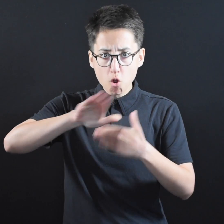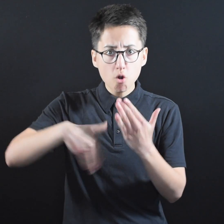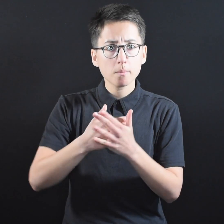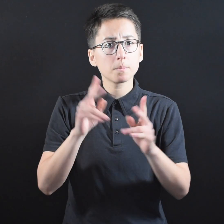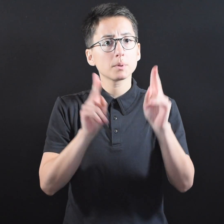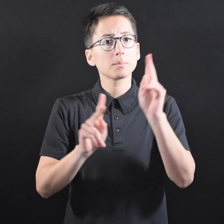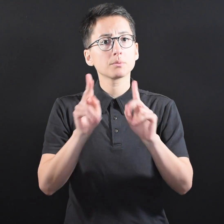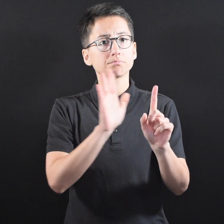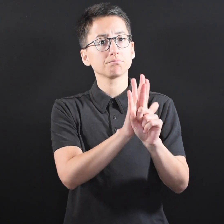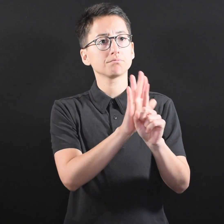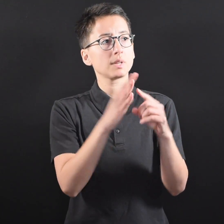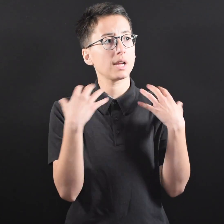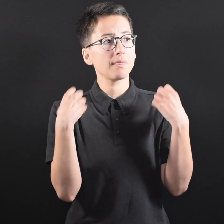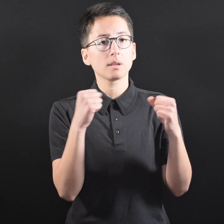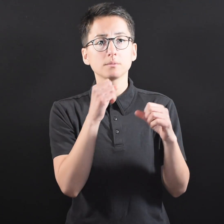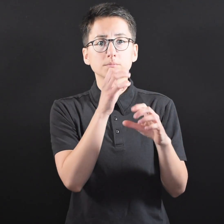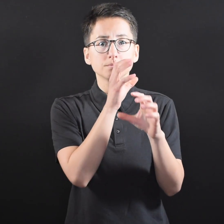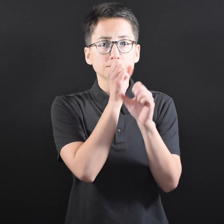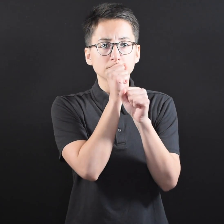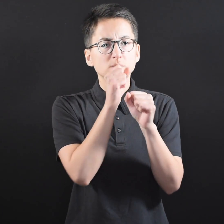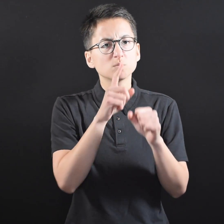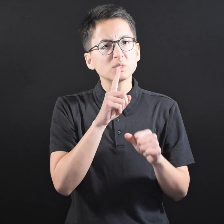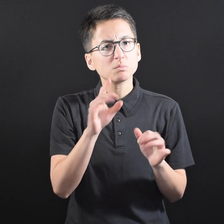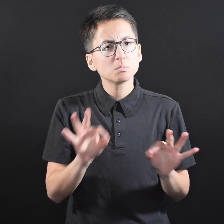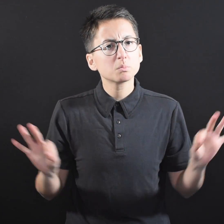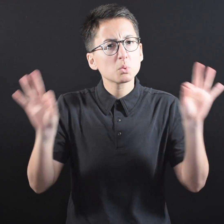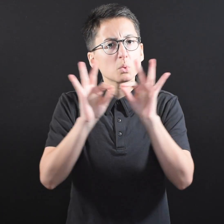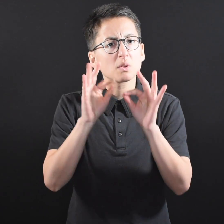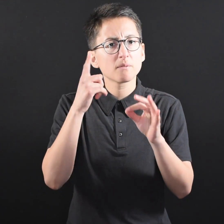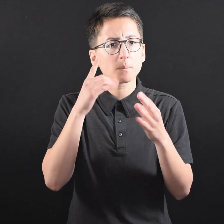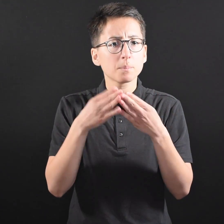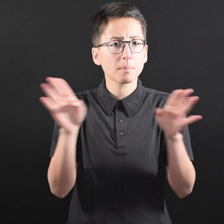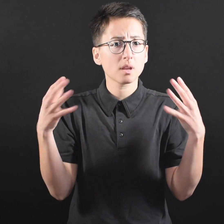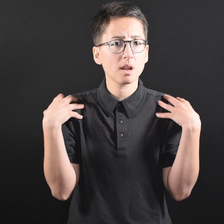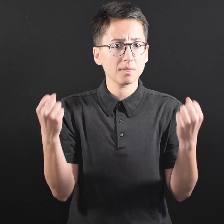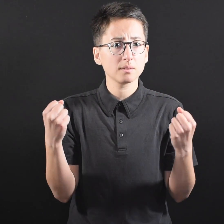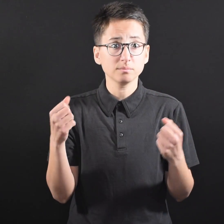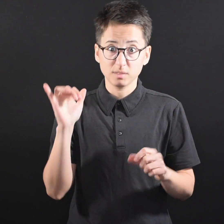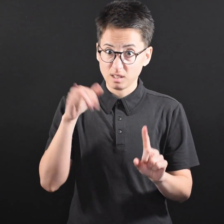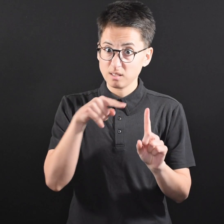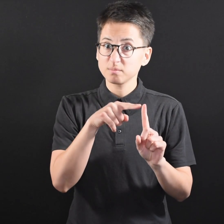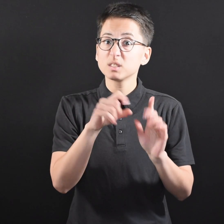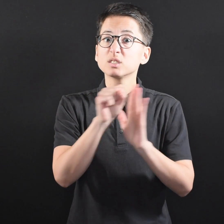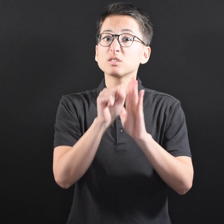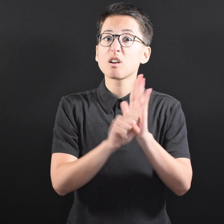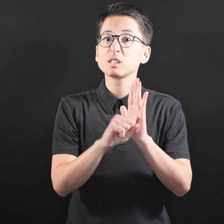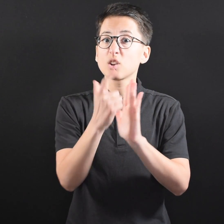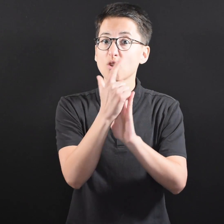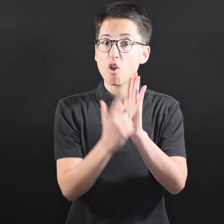Protecting the health privacy of people is critical to public health. It is also state